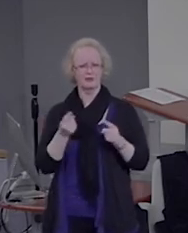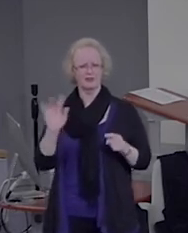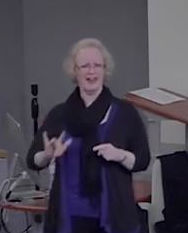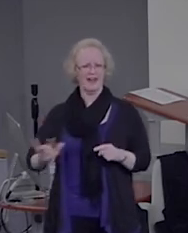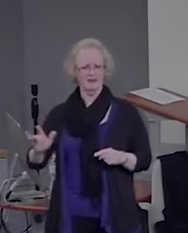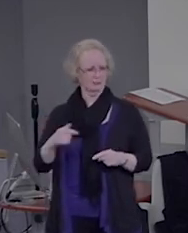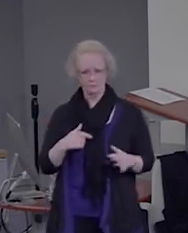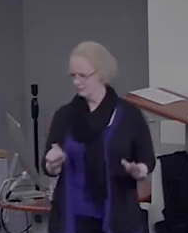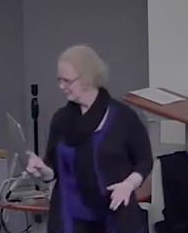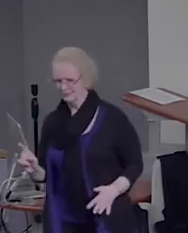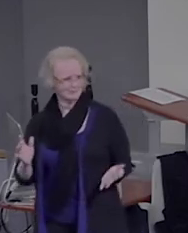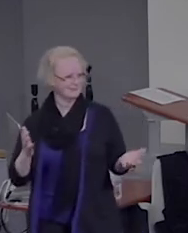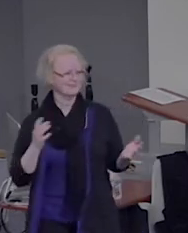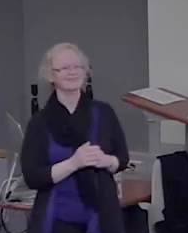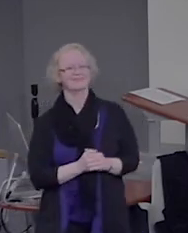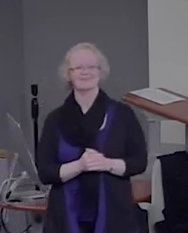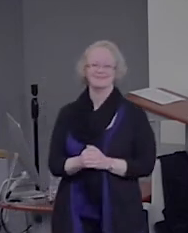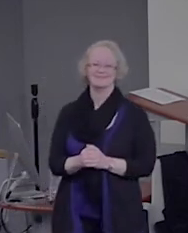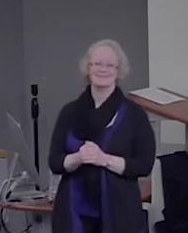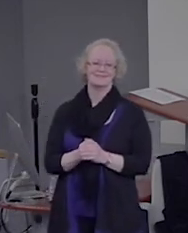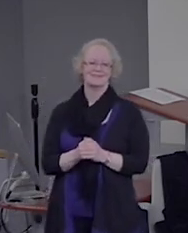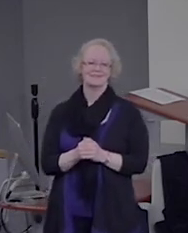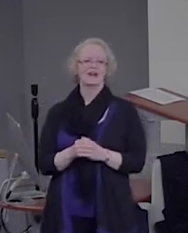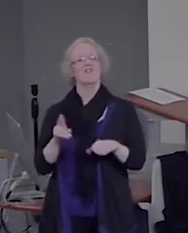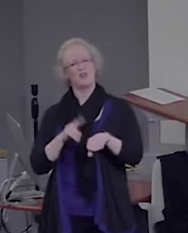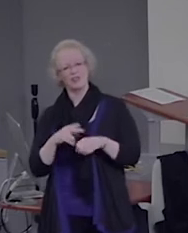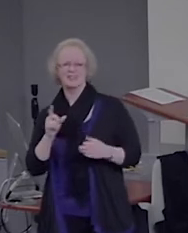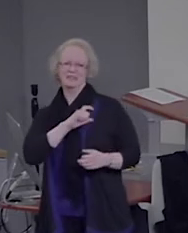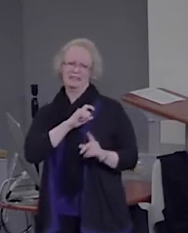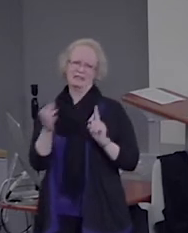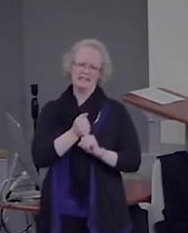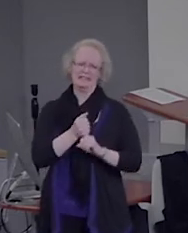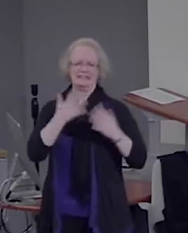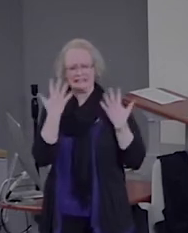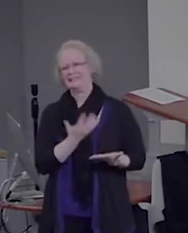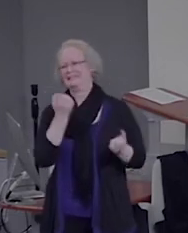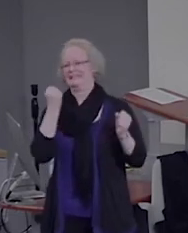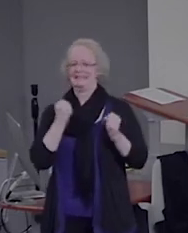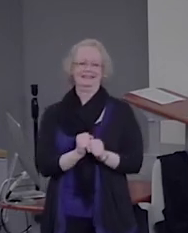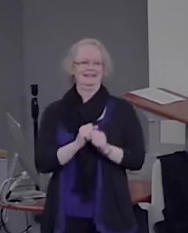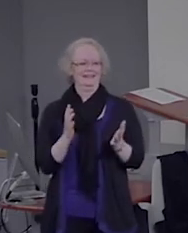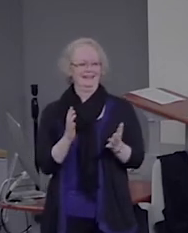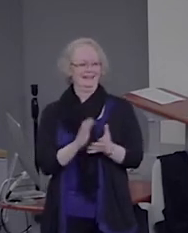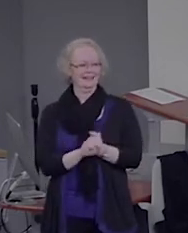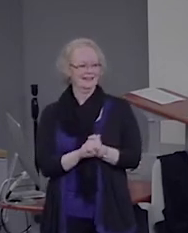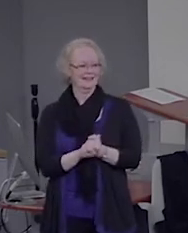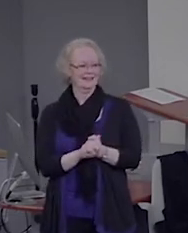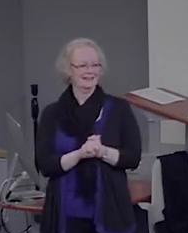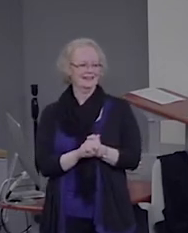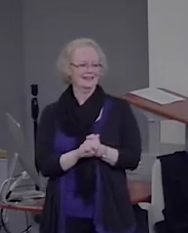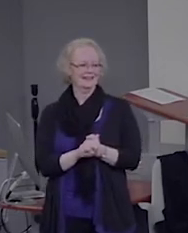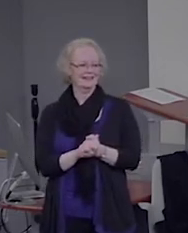of course you get arrested doing that so